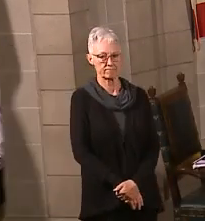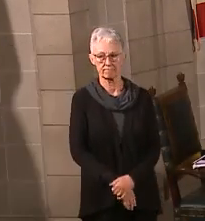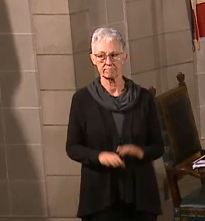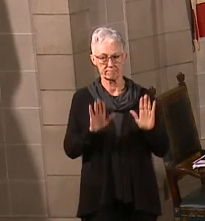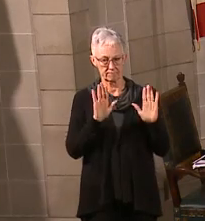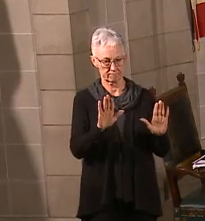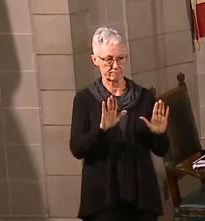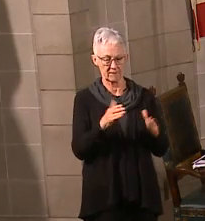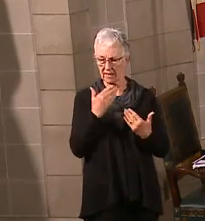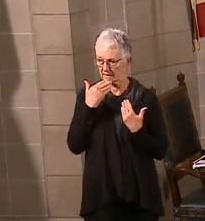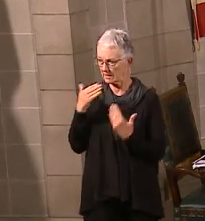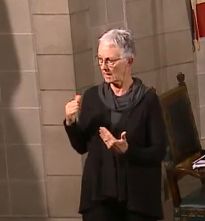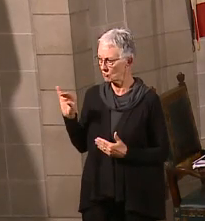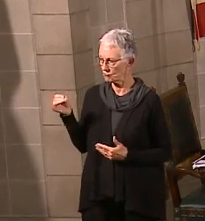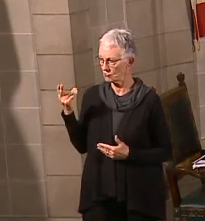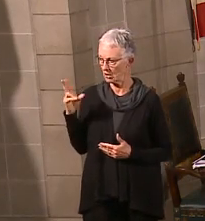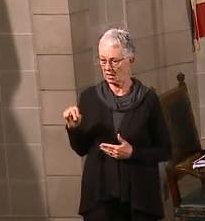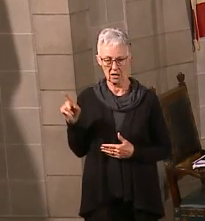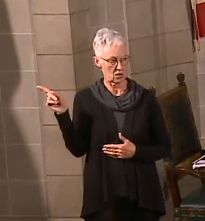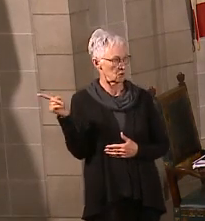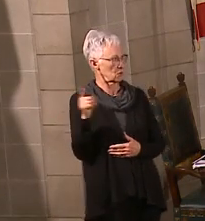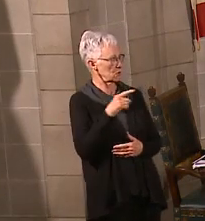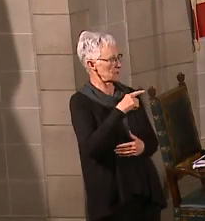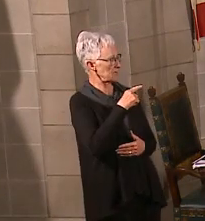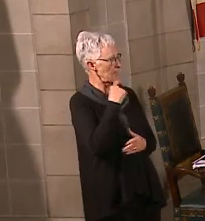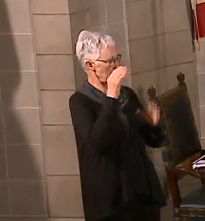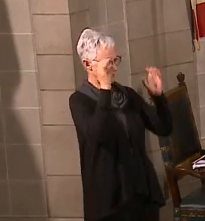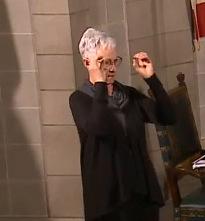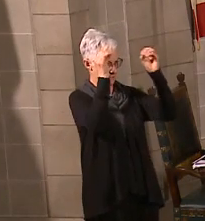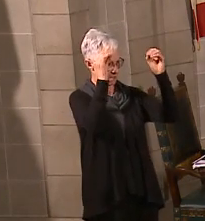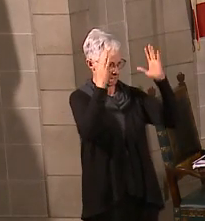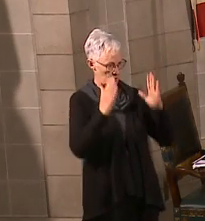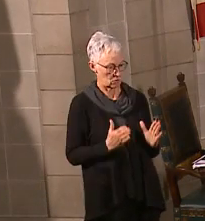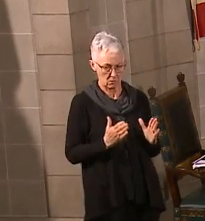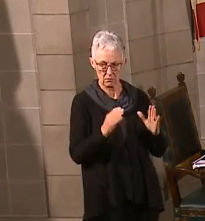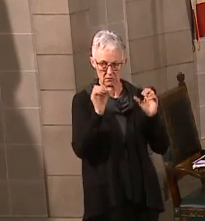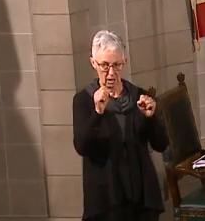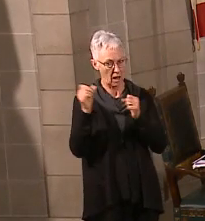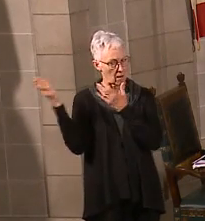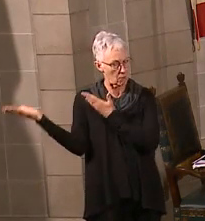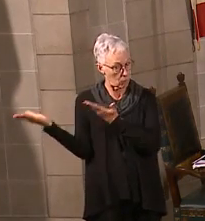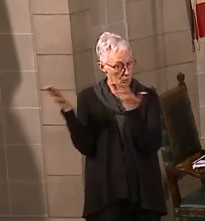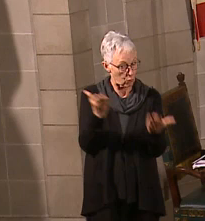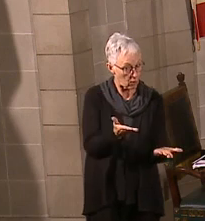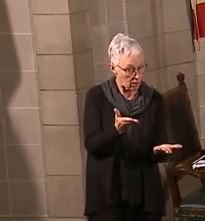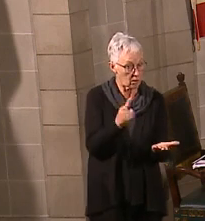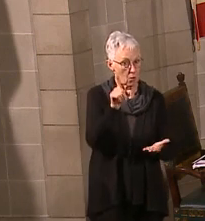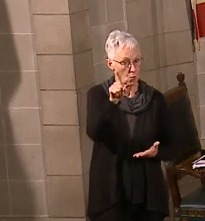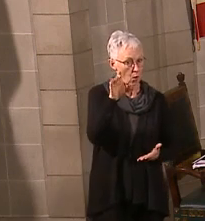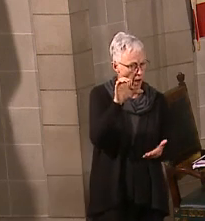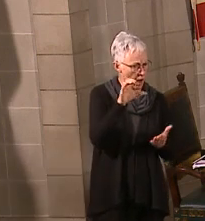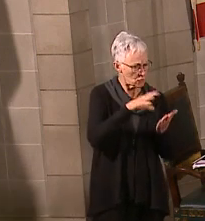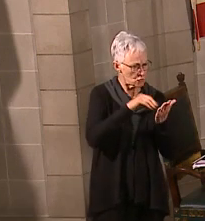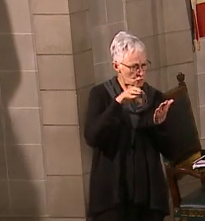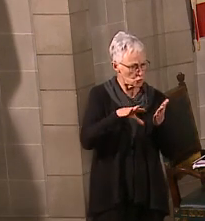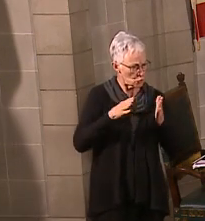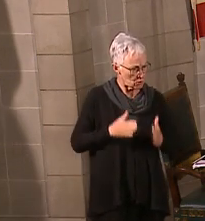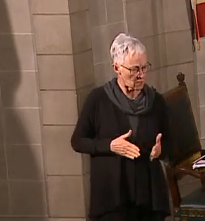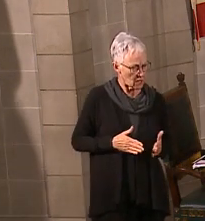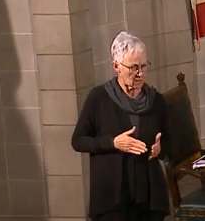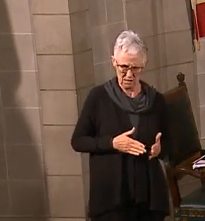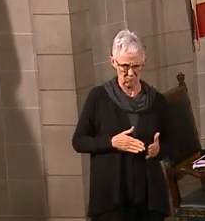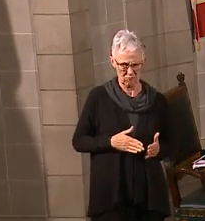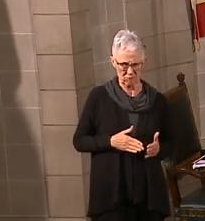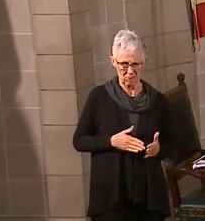And just to be clear, when you say the teacher can bring 100 students, that's 100 students virtually. Yes. It's virtually, so they're not actually coming to the